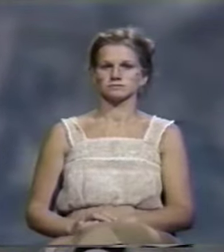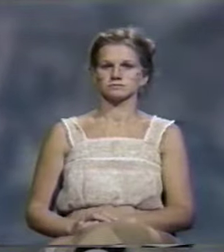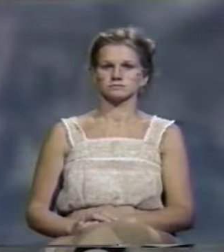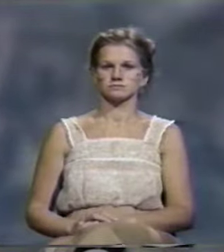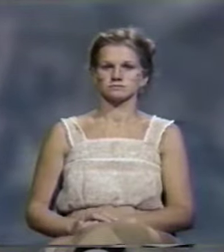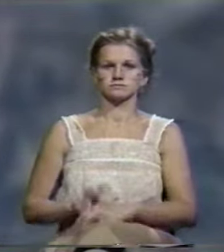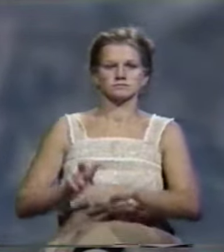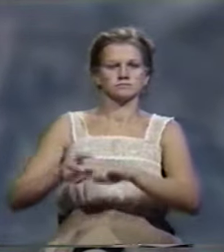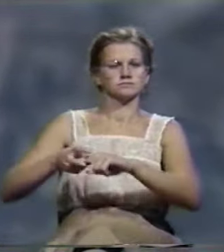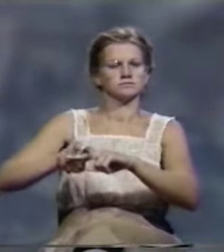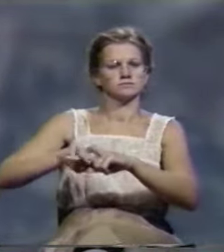Restless.